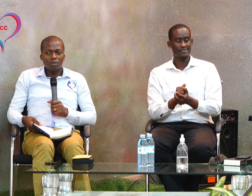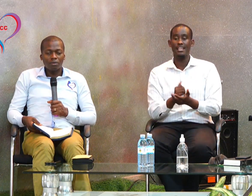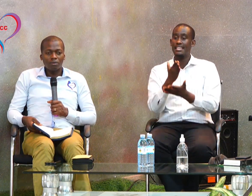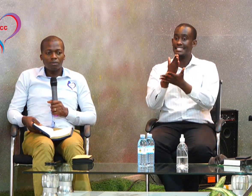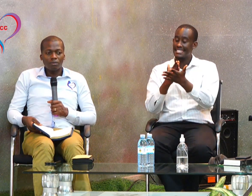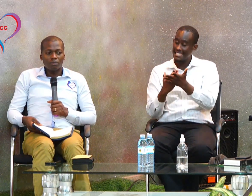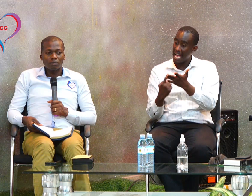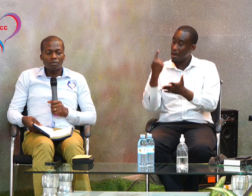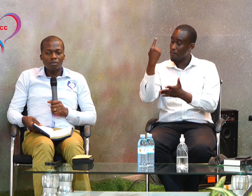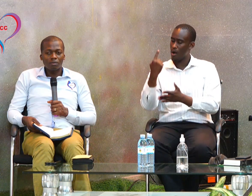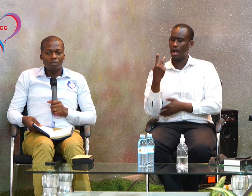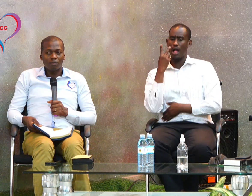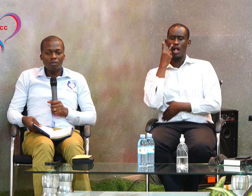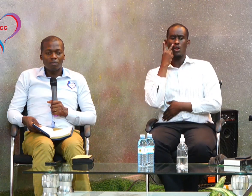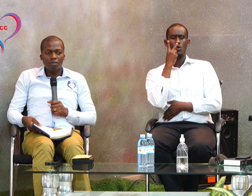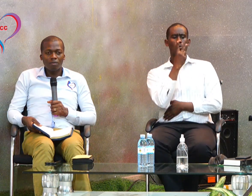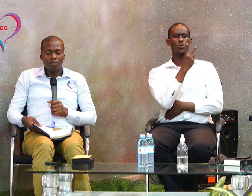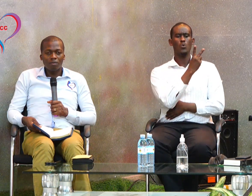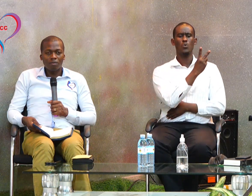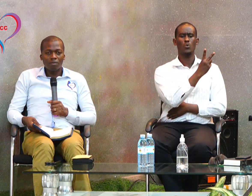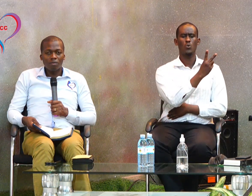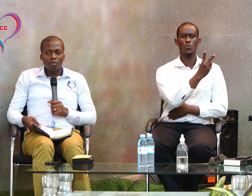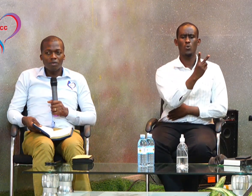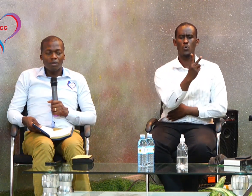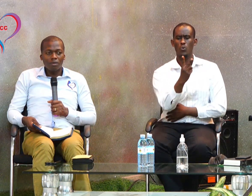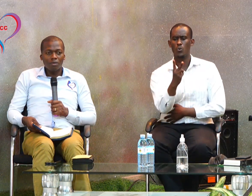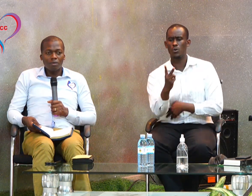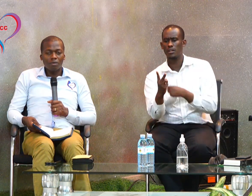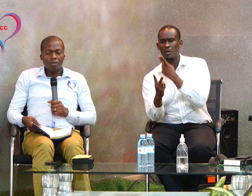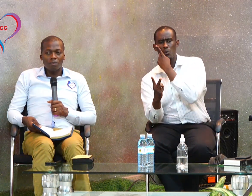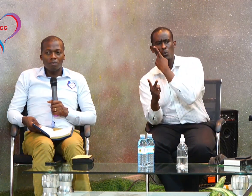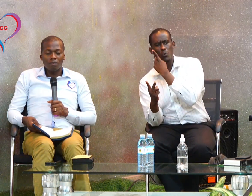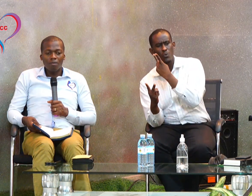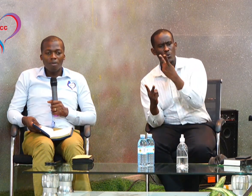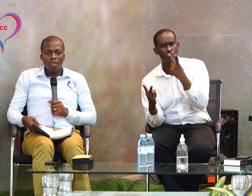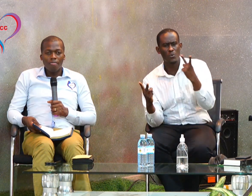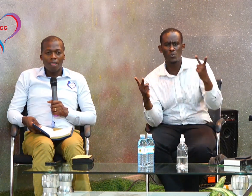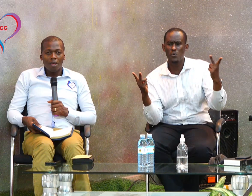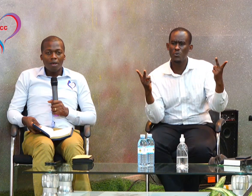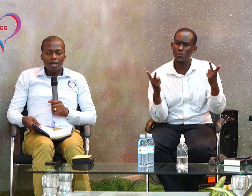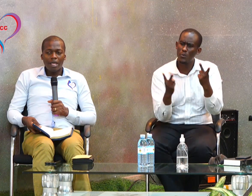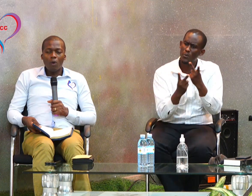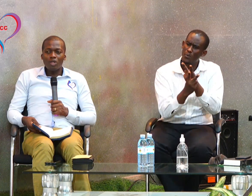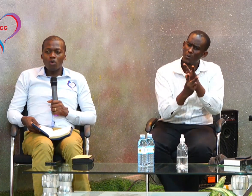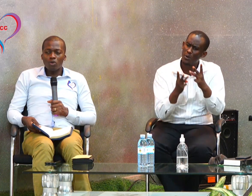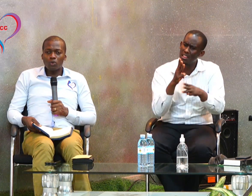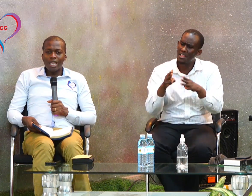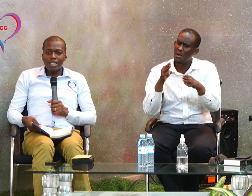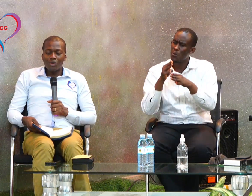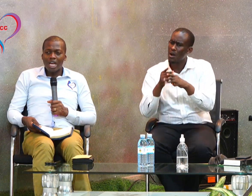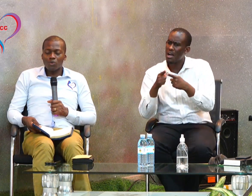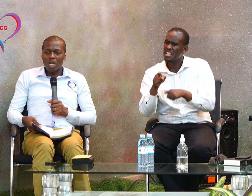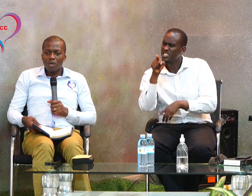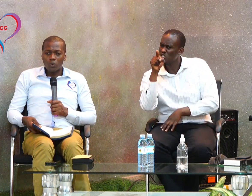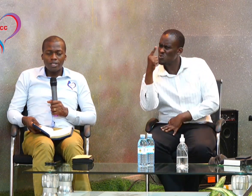Earth and saw a problem that only you in heaven could come here and solve that problem. Era waliyo omuntu